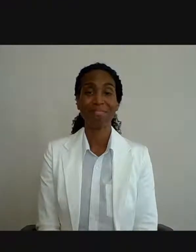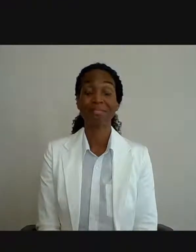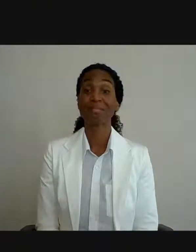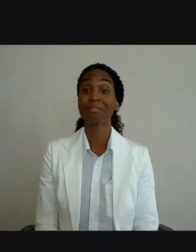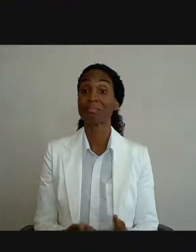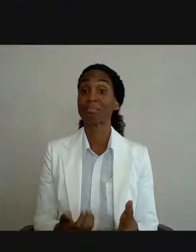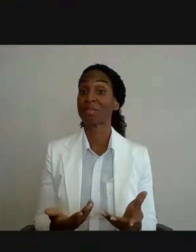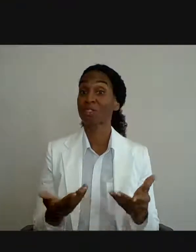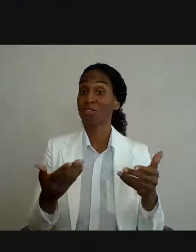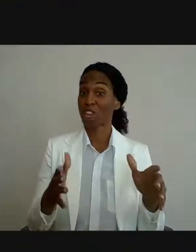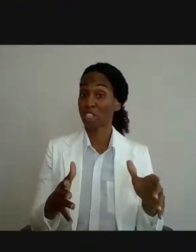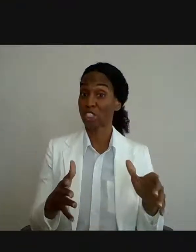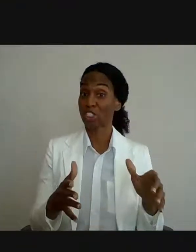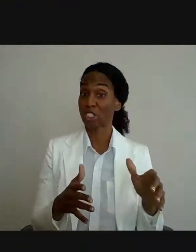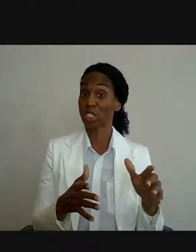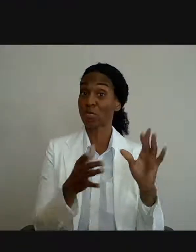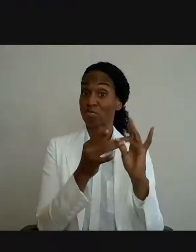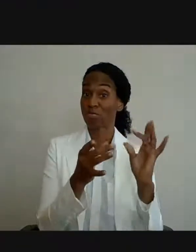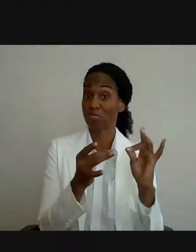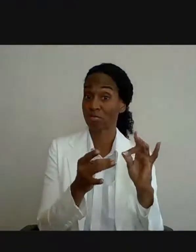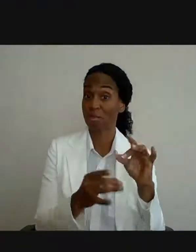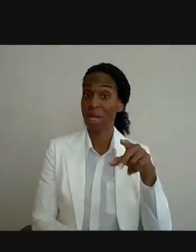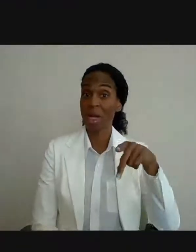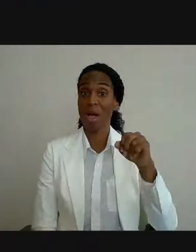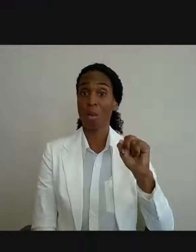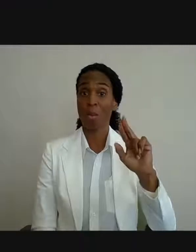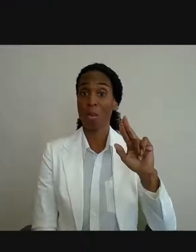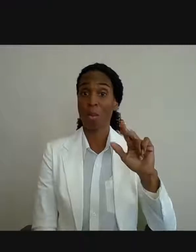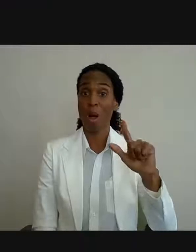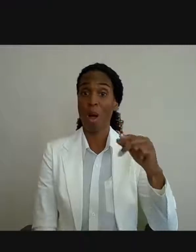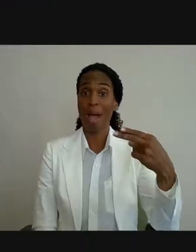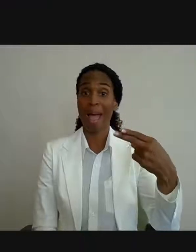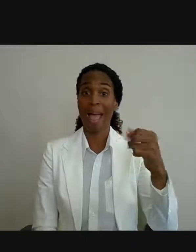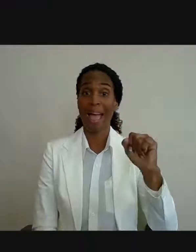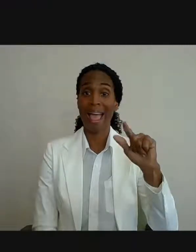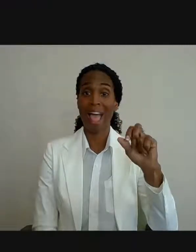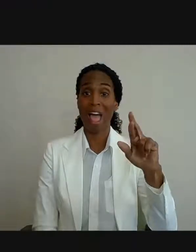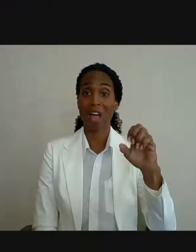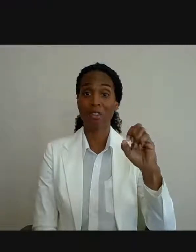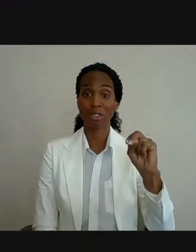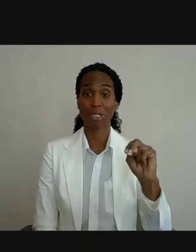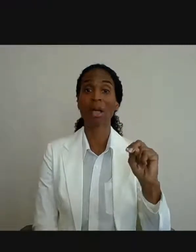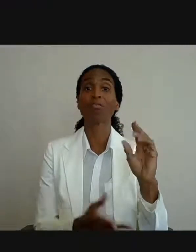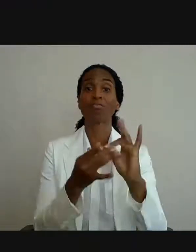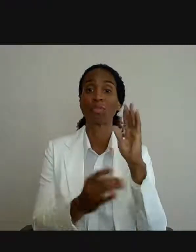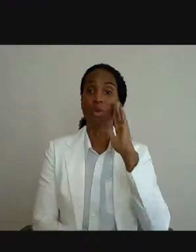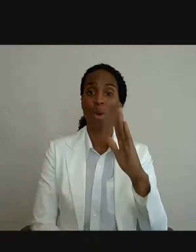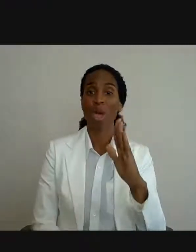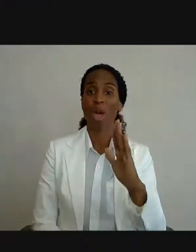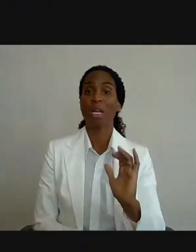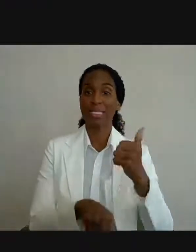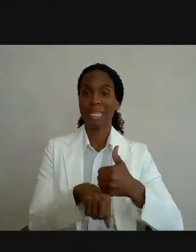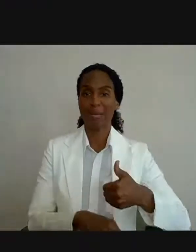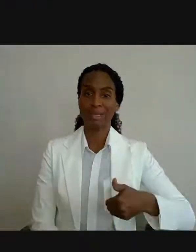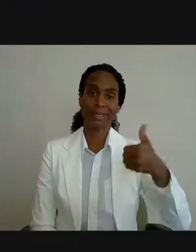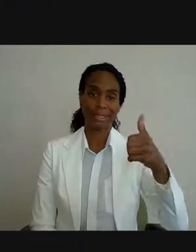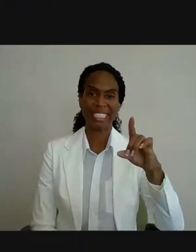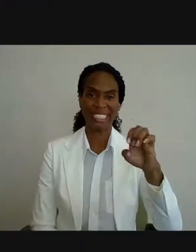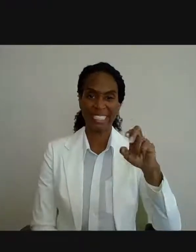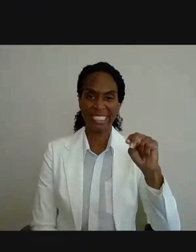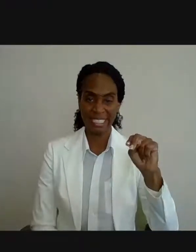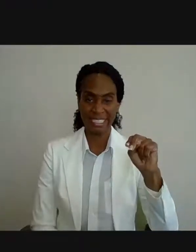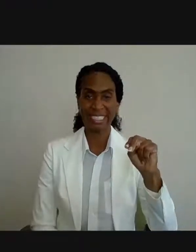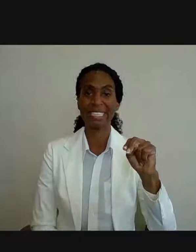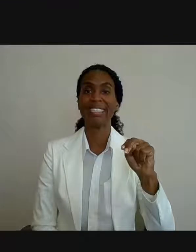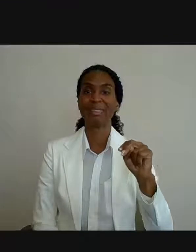to invite Paul Haverson to speak. Now, Paul is the founding dean and professor at the Richard M.